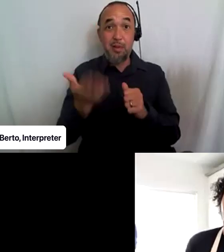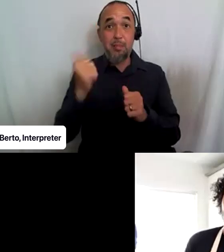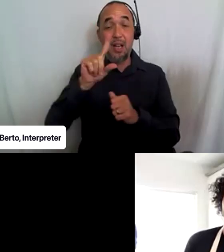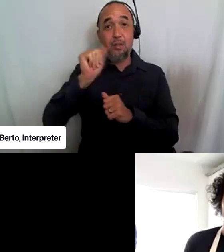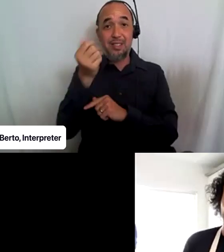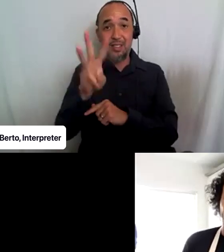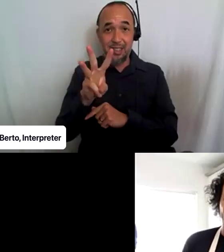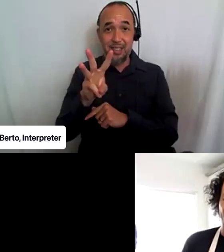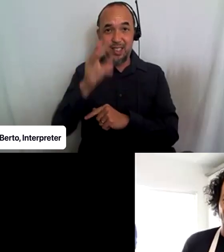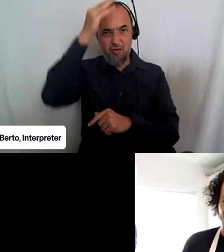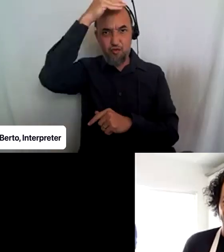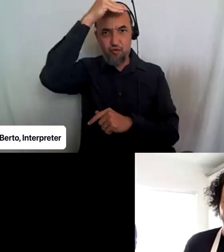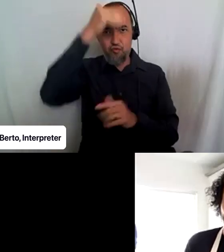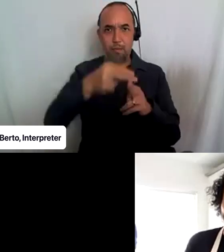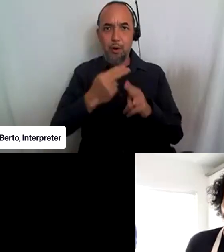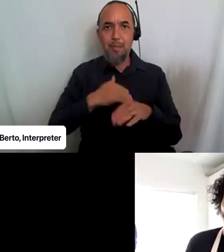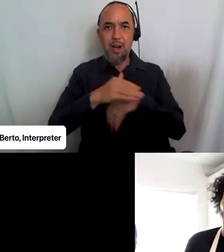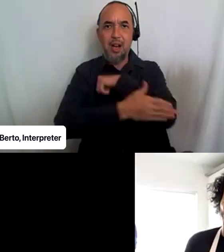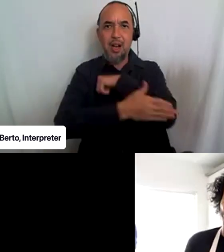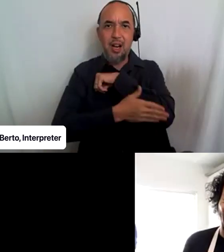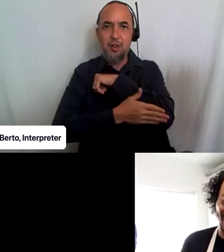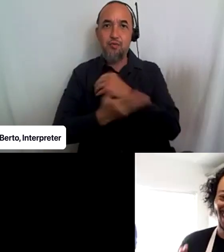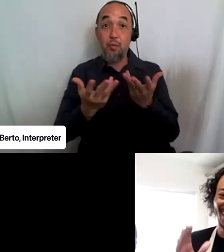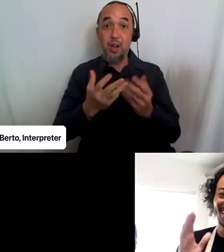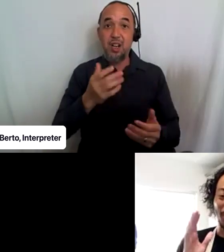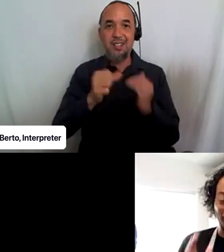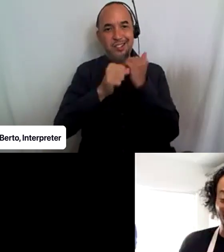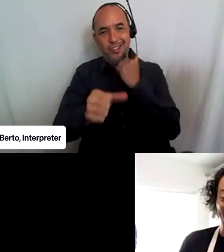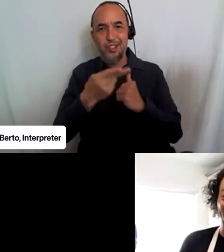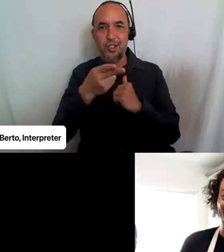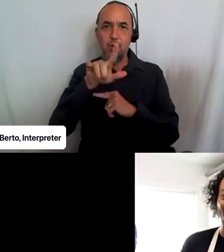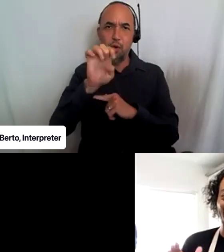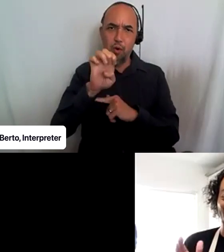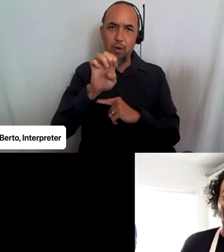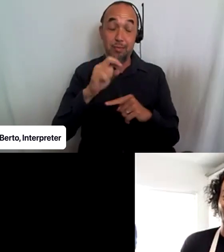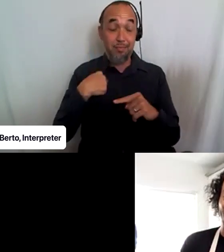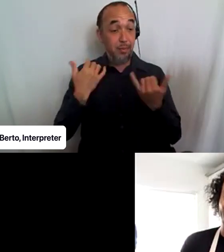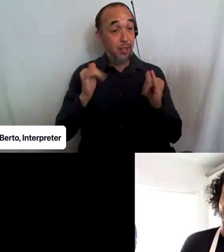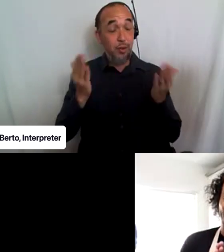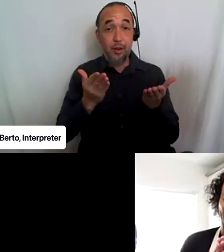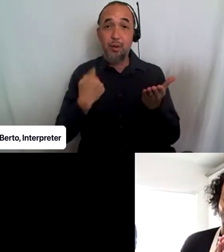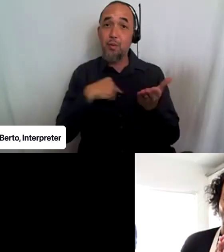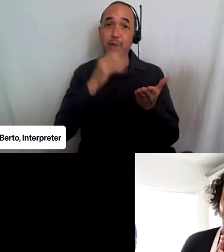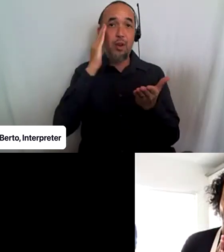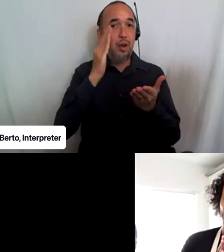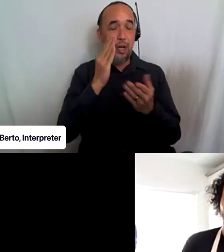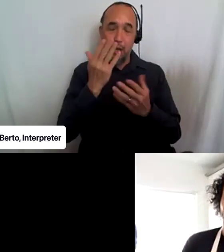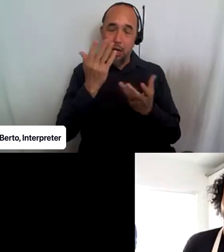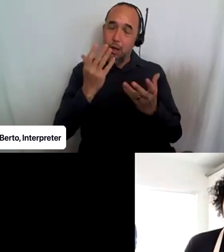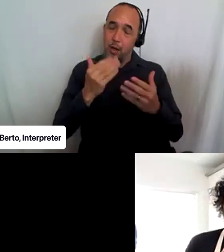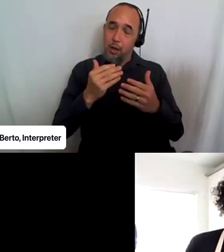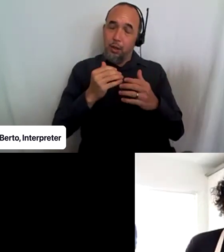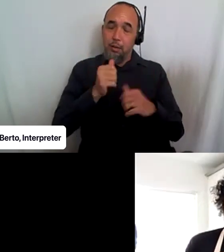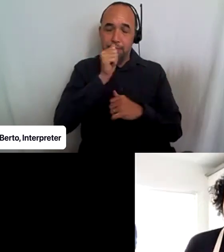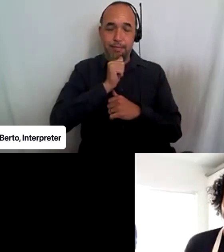So, there's ways to overcome this. So we will overcome this no matter what happens. Um, don't live in fear.